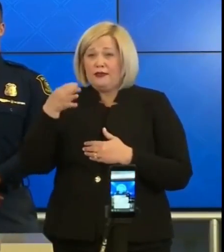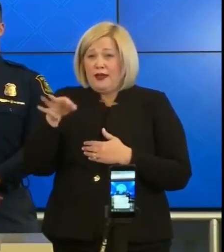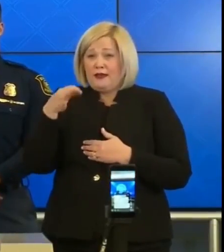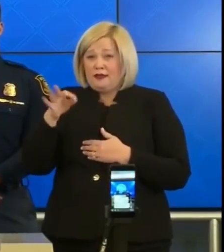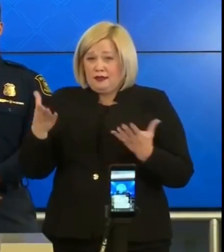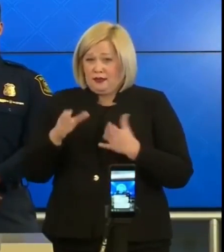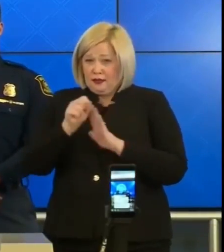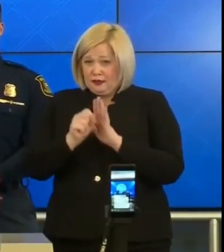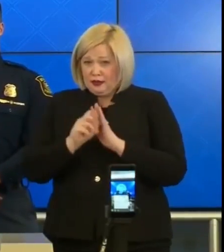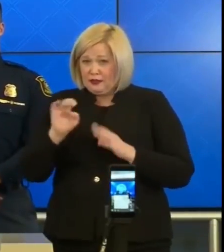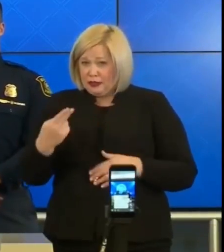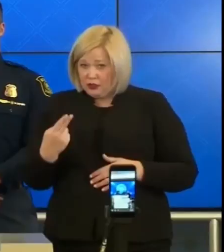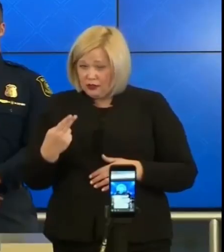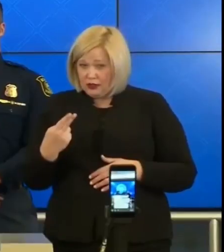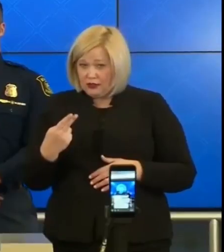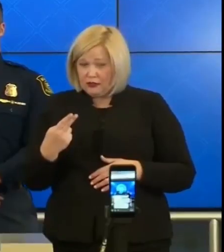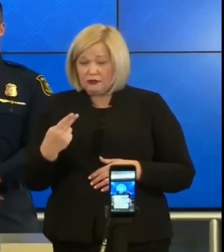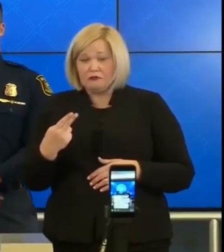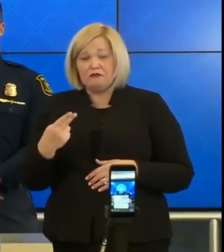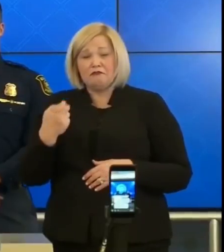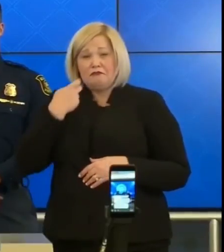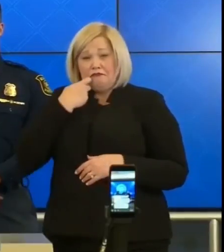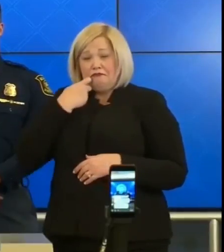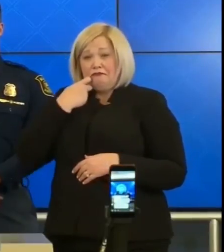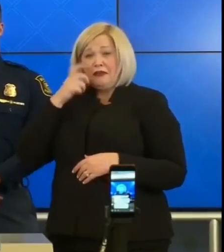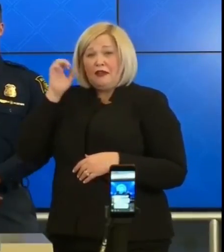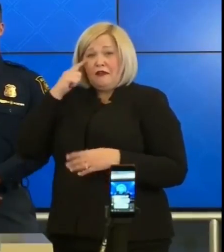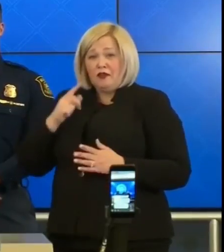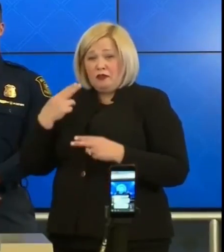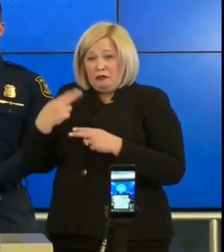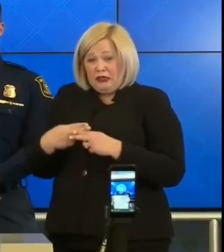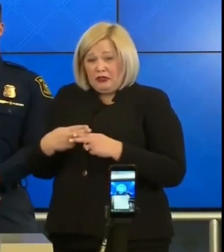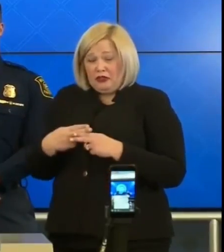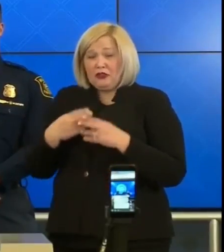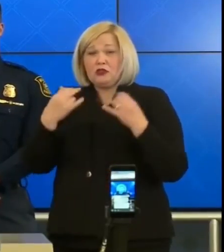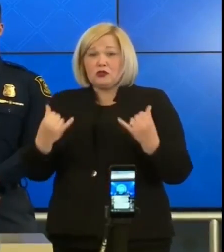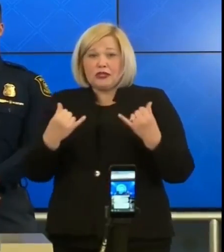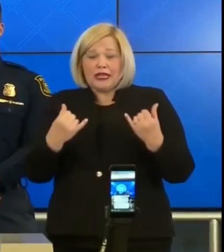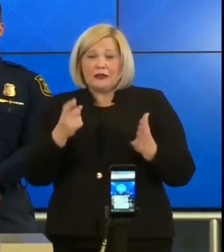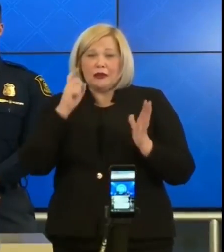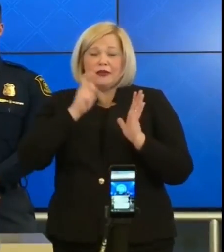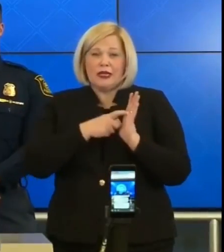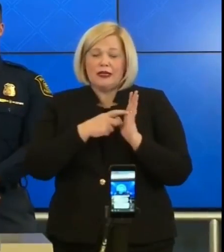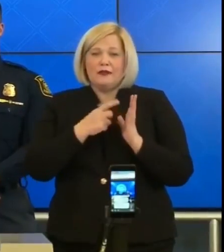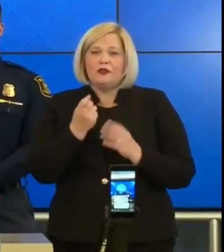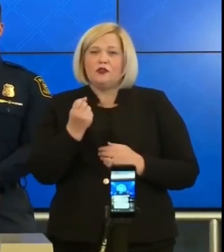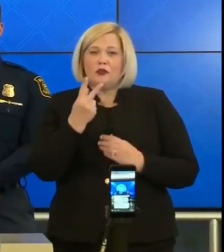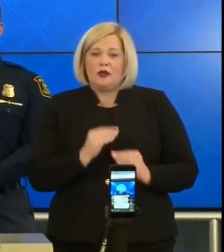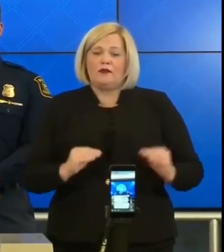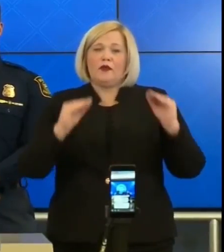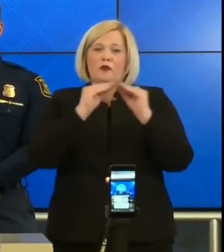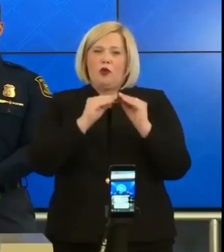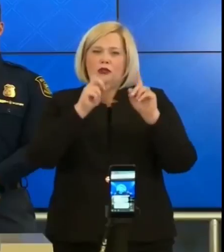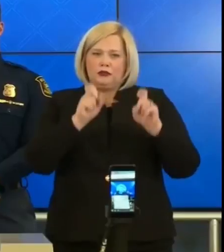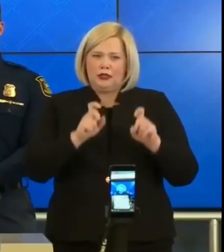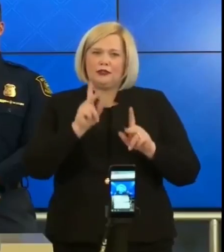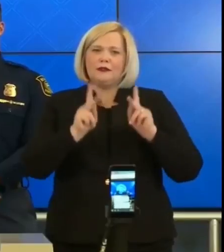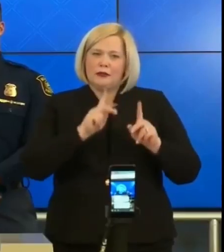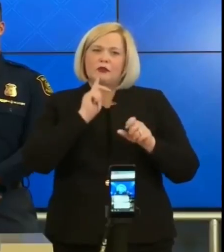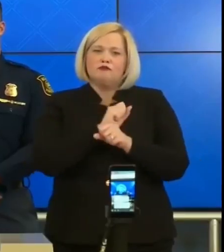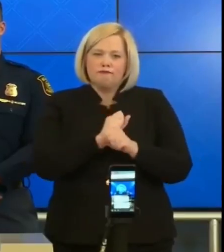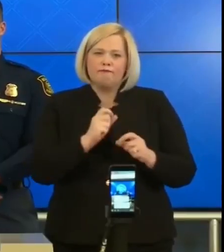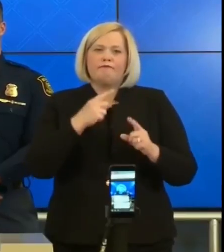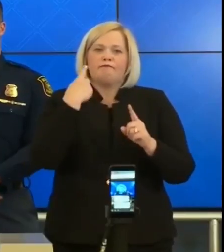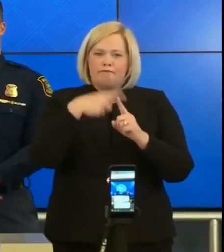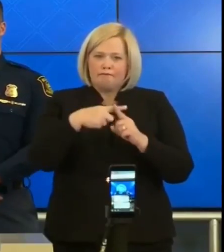in the state. As the governor mentioned, so far today, we've identified 12 additional positive tests, bringing